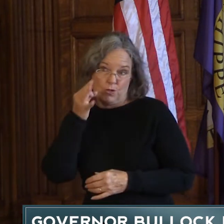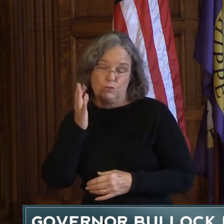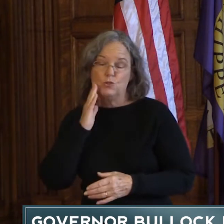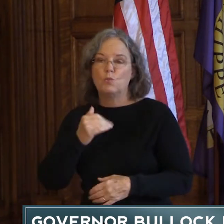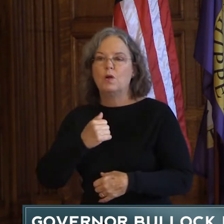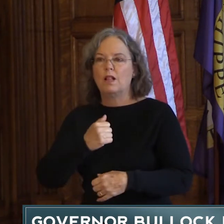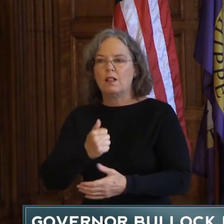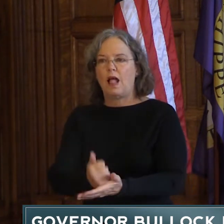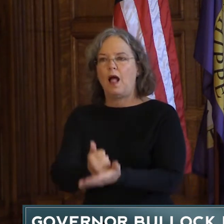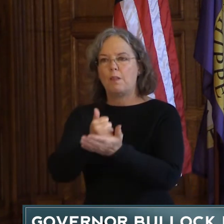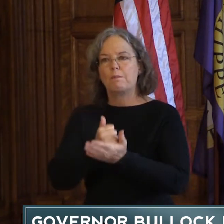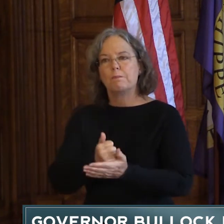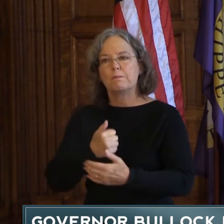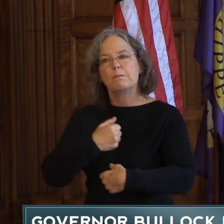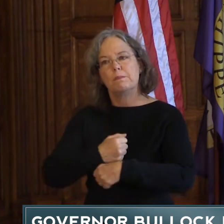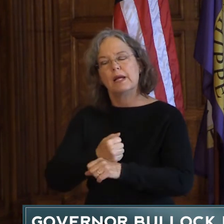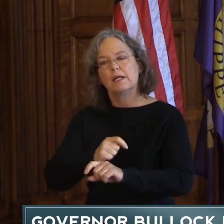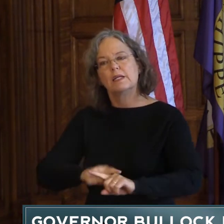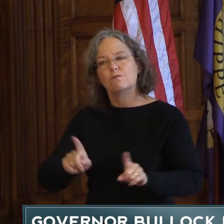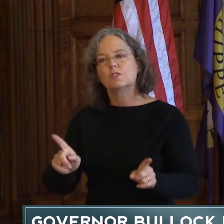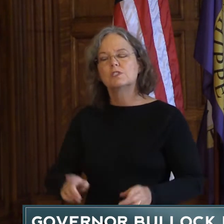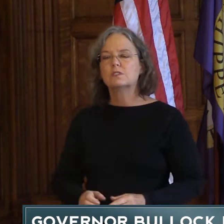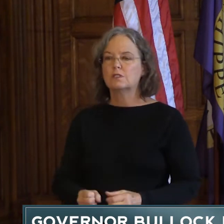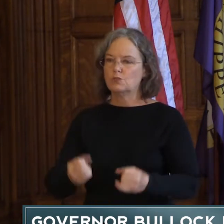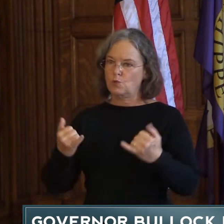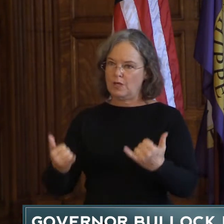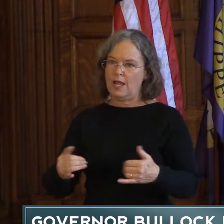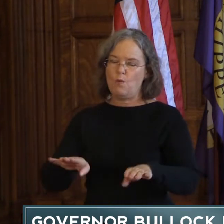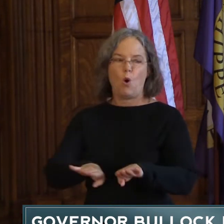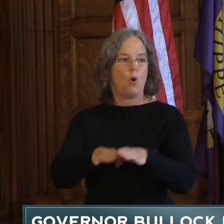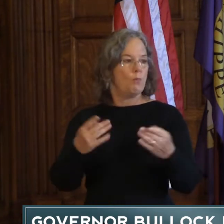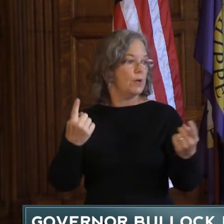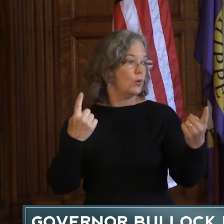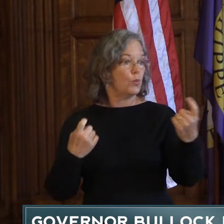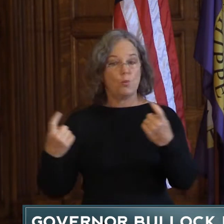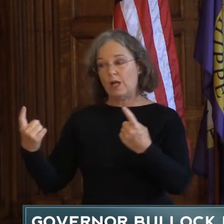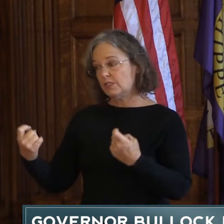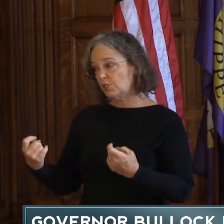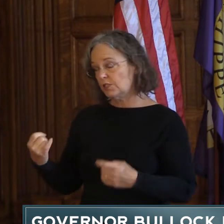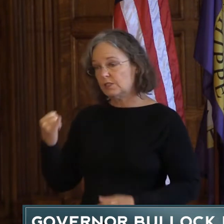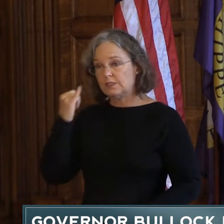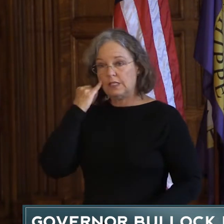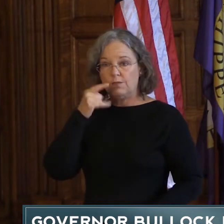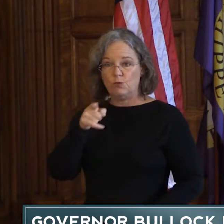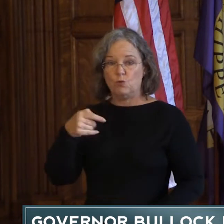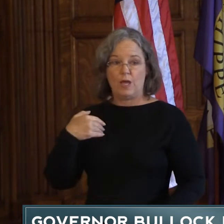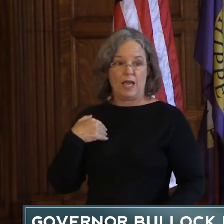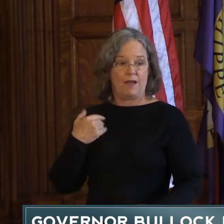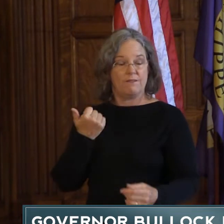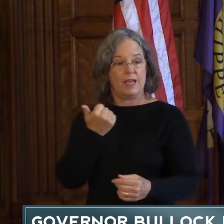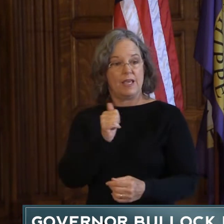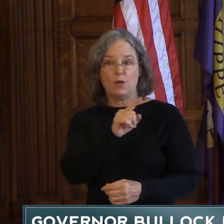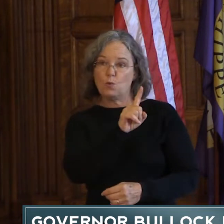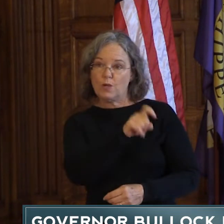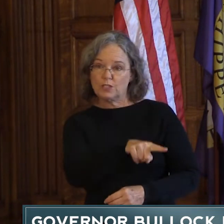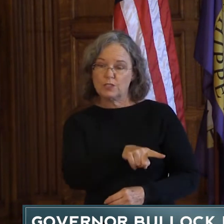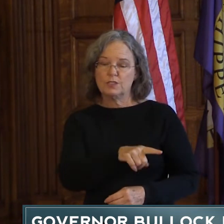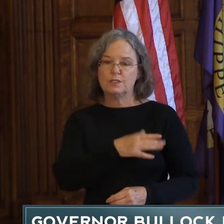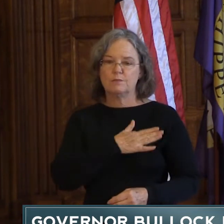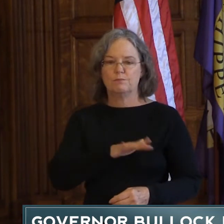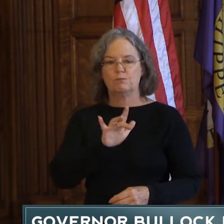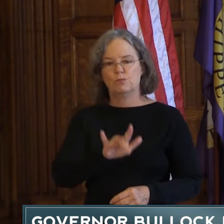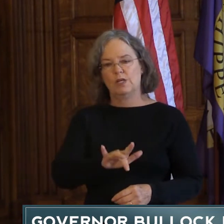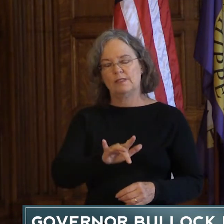the way. So I'll now open it up for questions. If you have a question, please